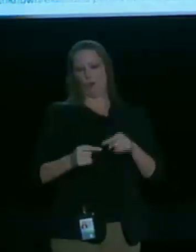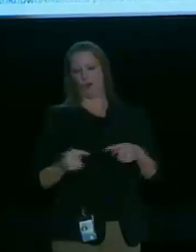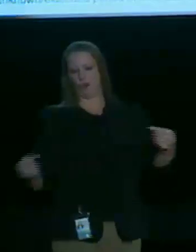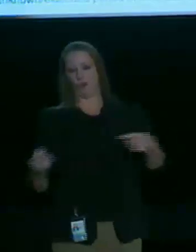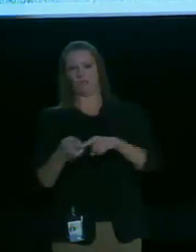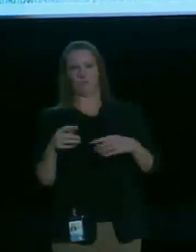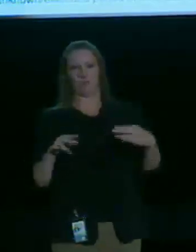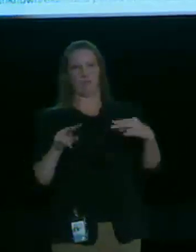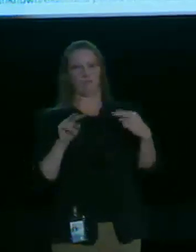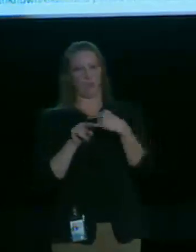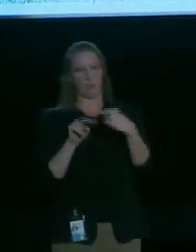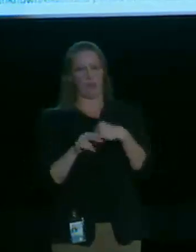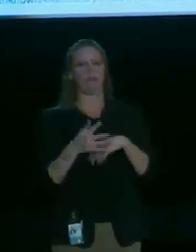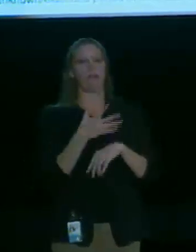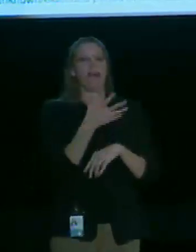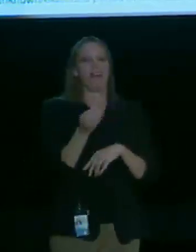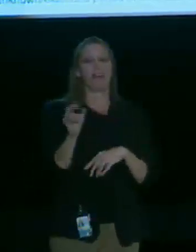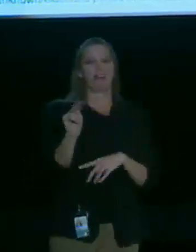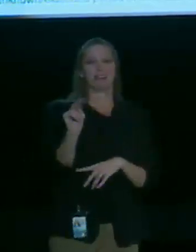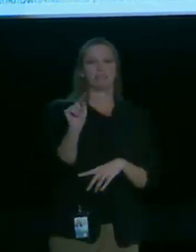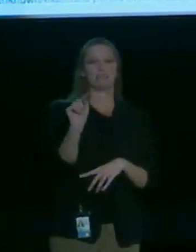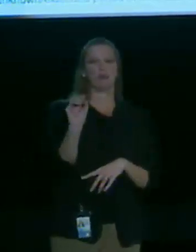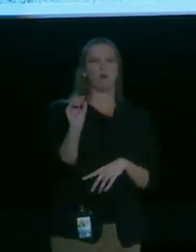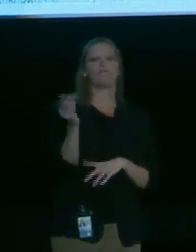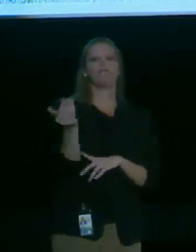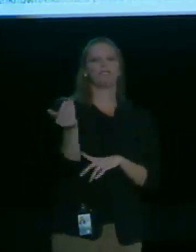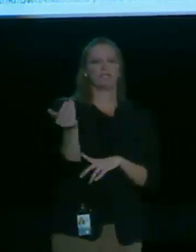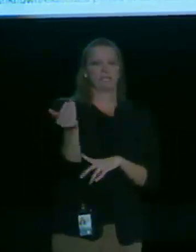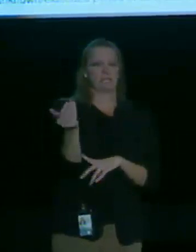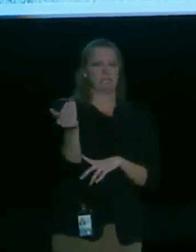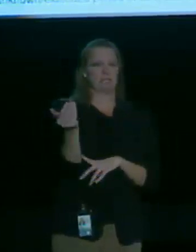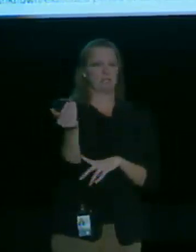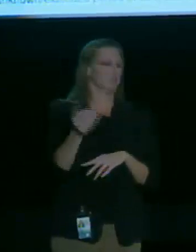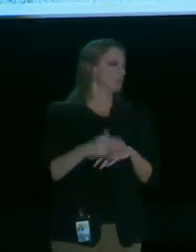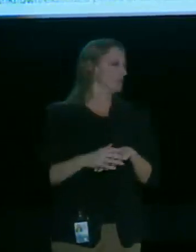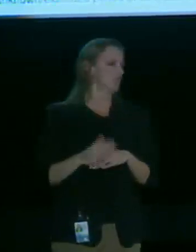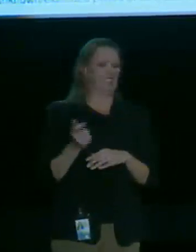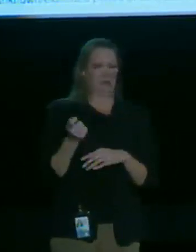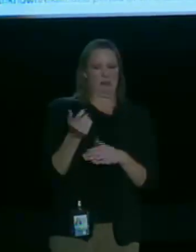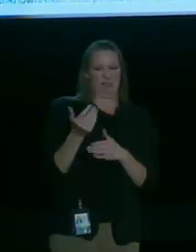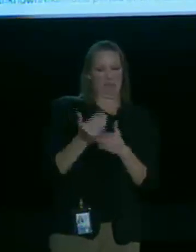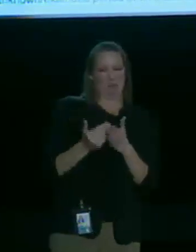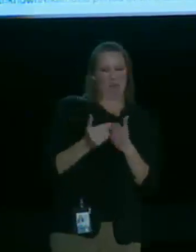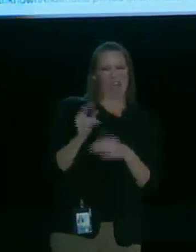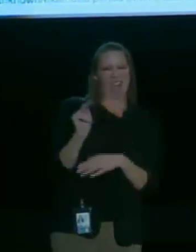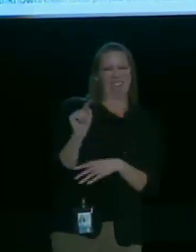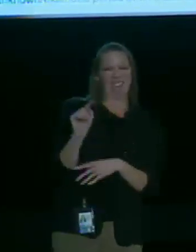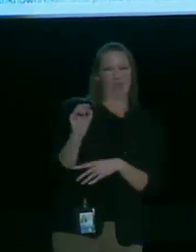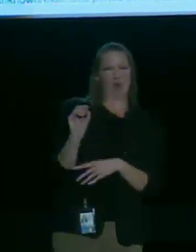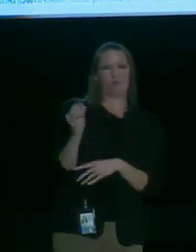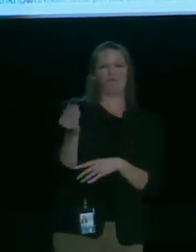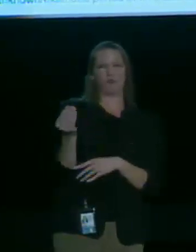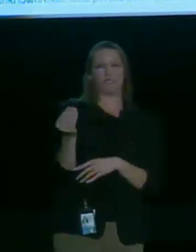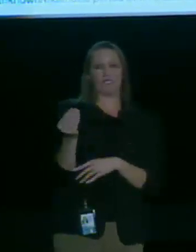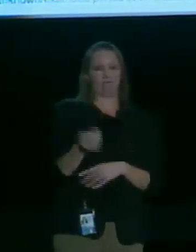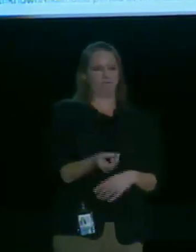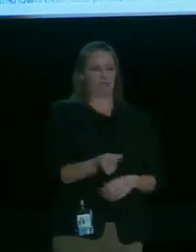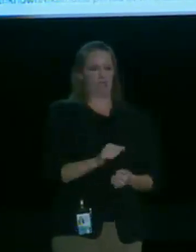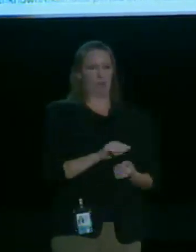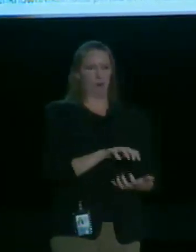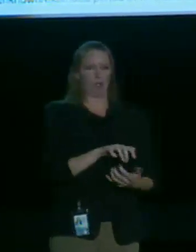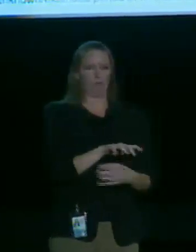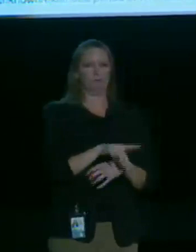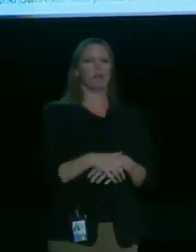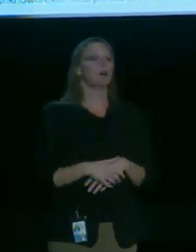freeway, as well as MTO 15 and a portion of MTO 14. The